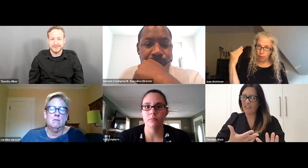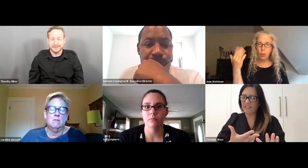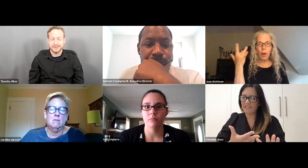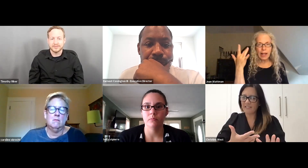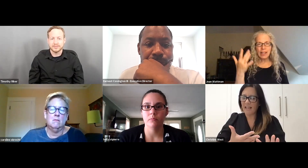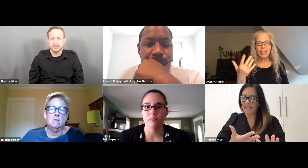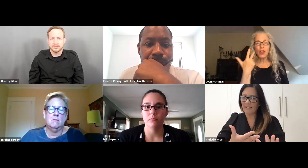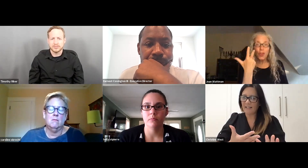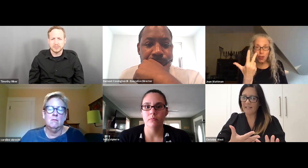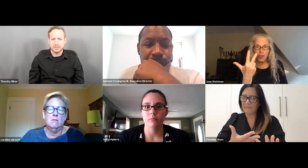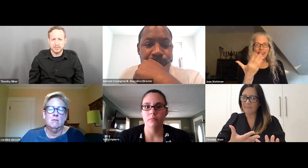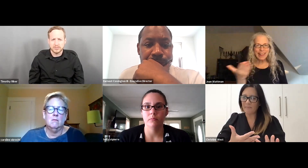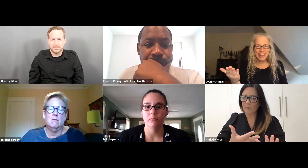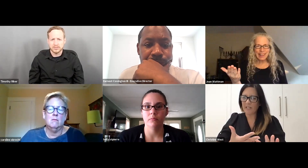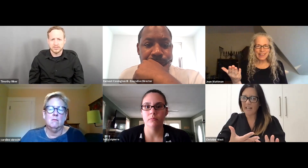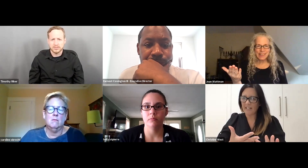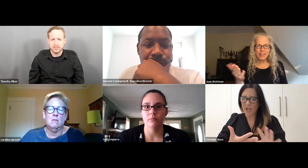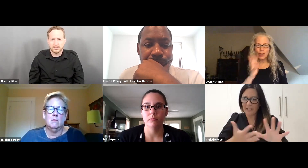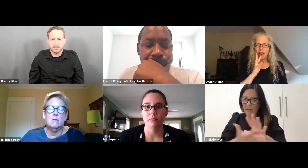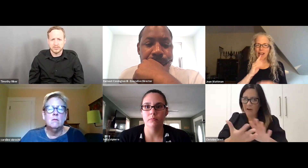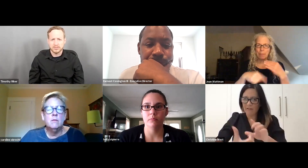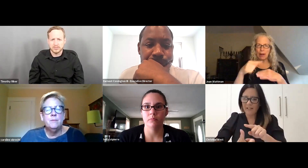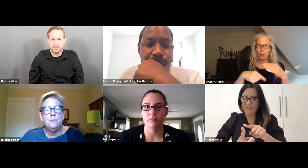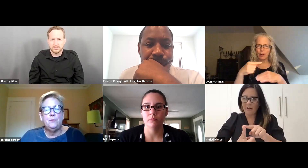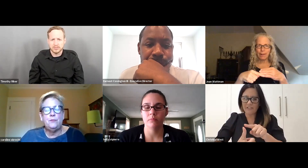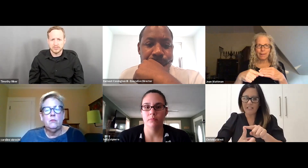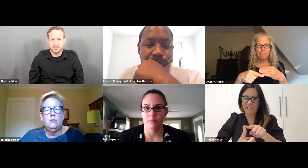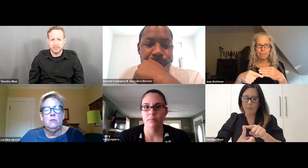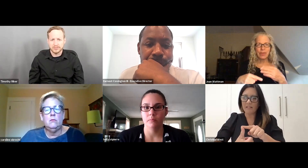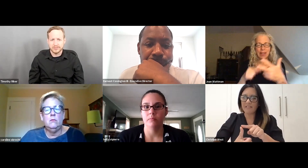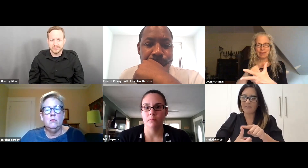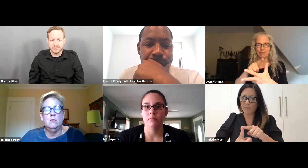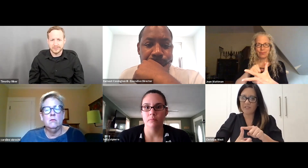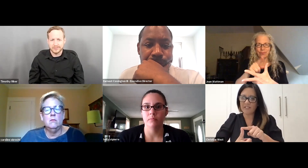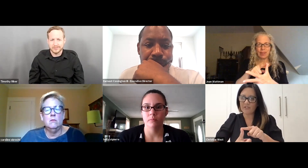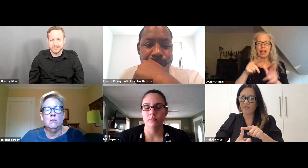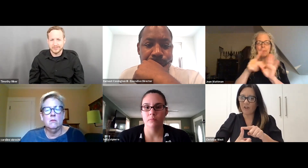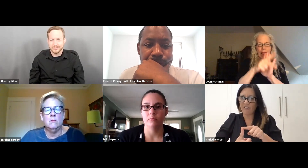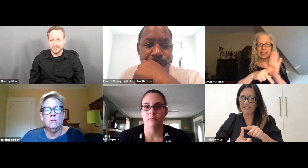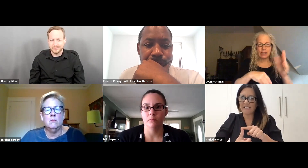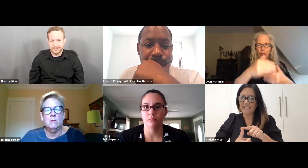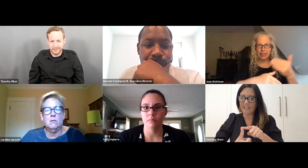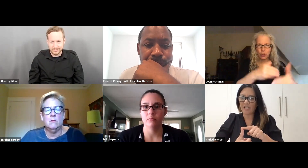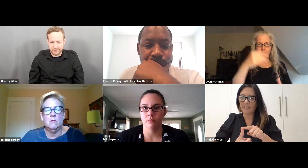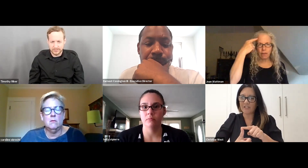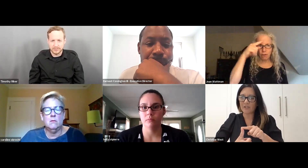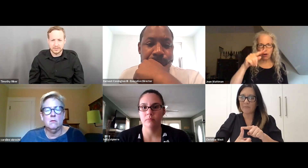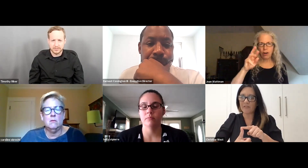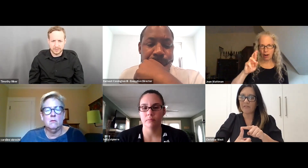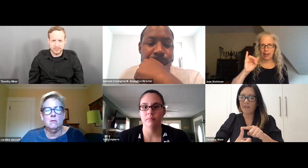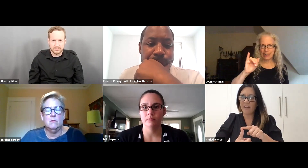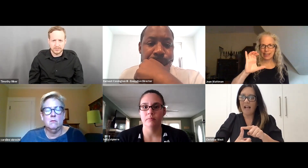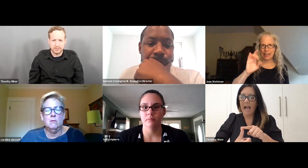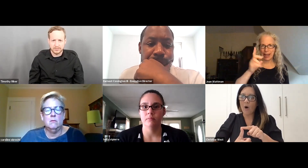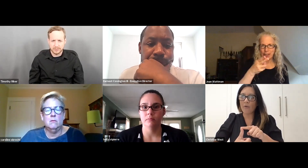different things that we were kind of talking about. There's the policies and procedures for RICDHH in terms